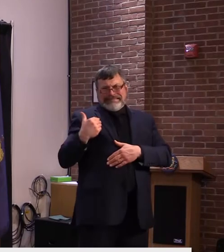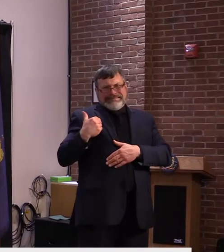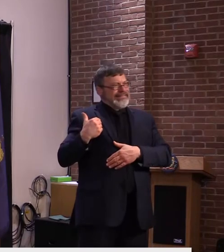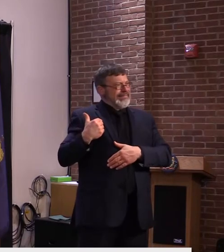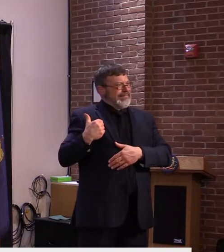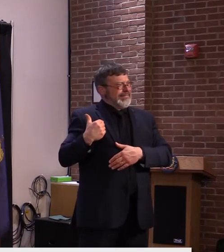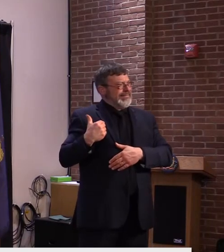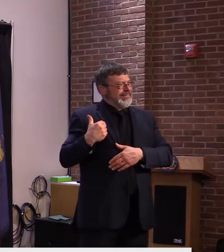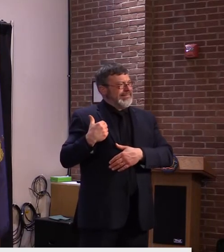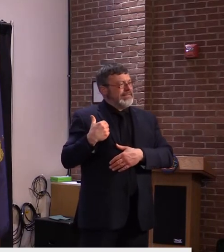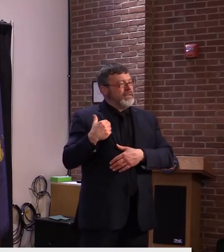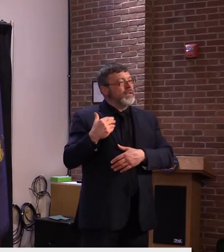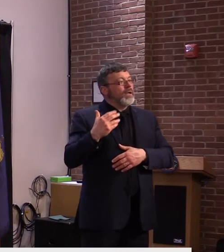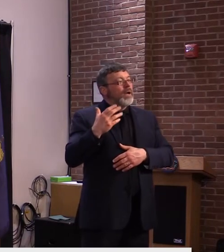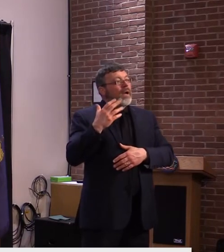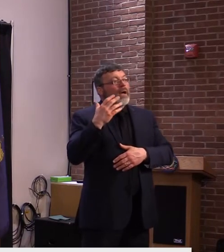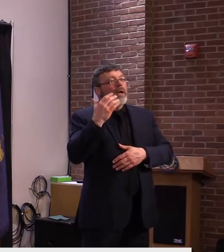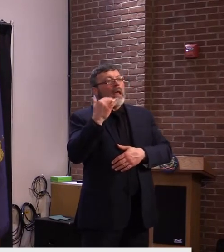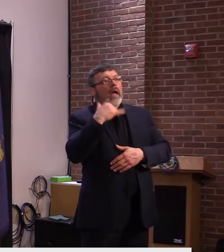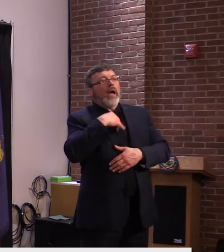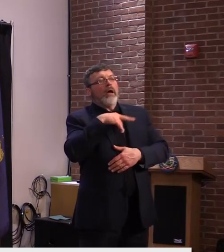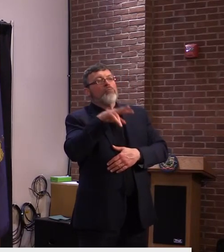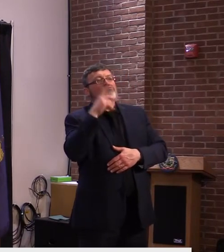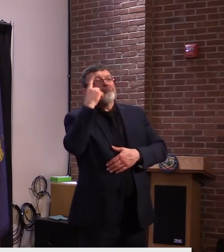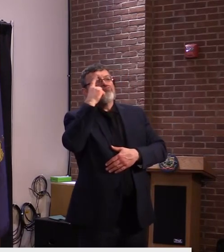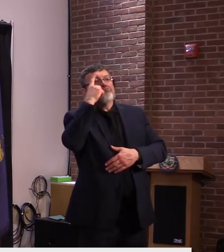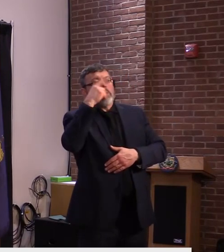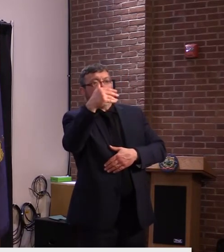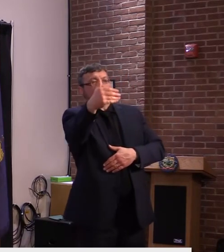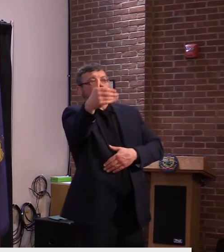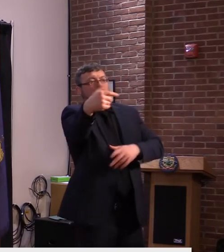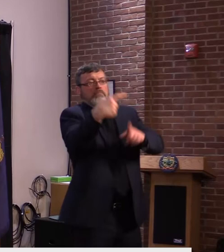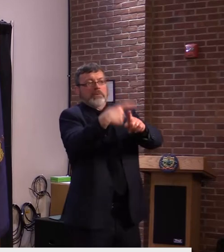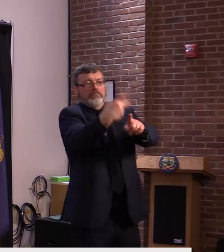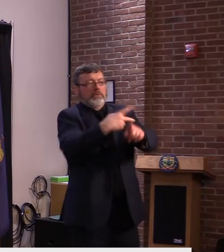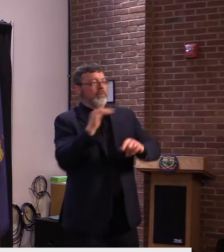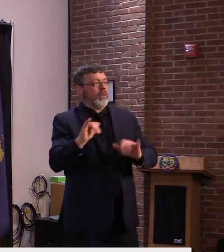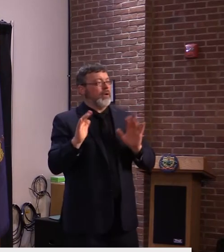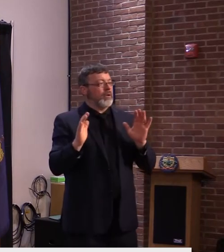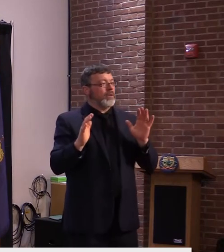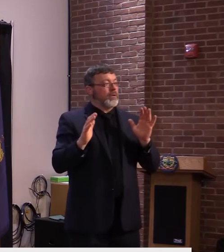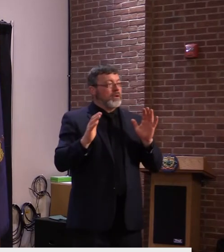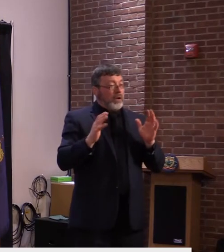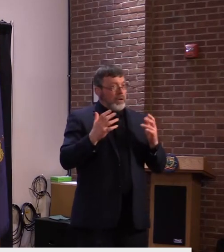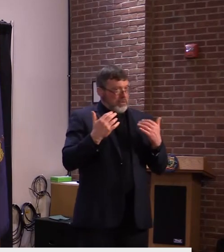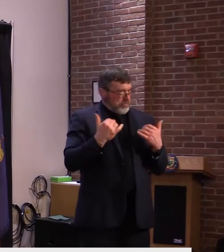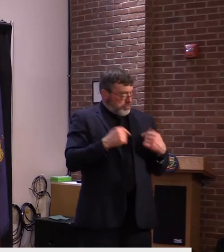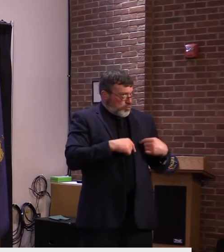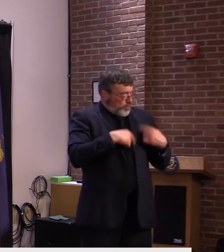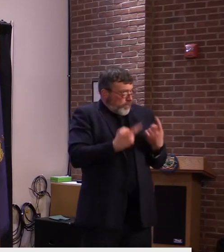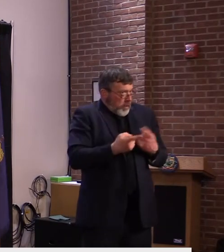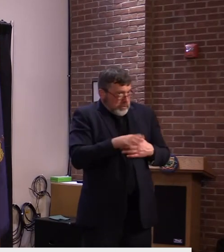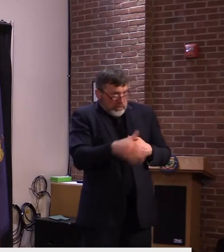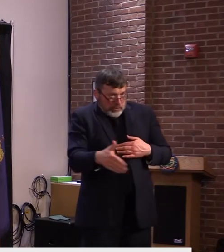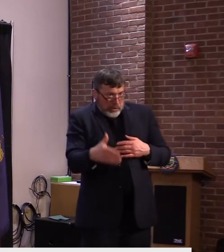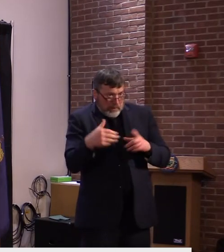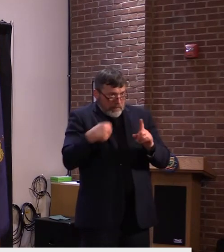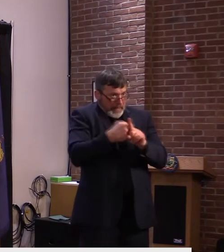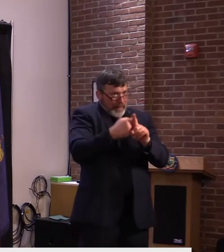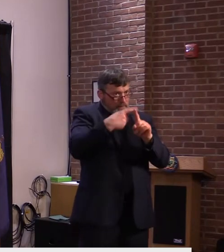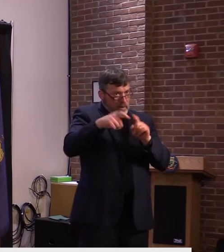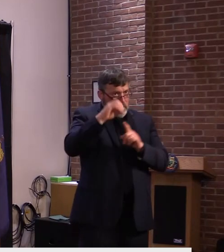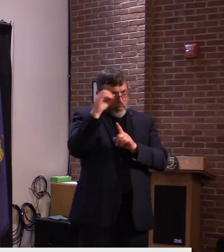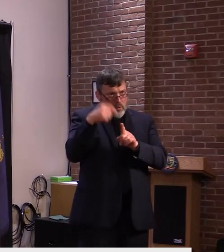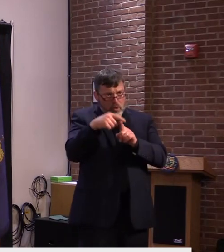with these high numbers are, even if it's less lethal virus than Delta was, just the fact you have that